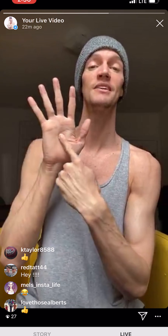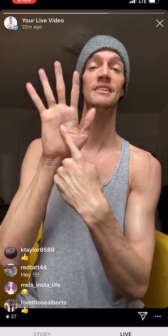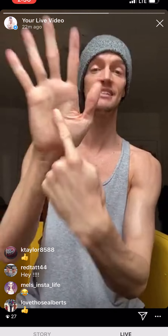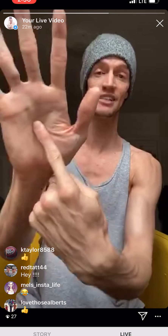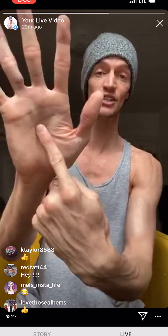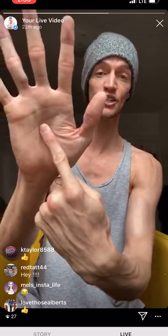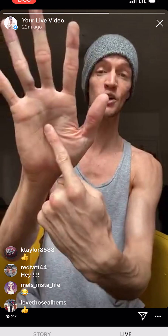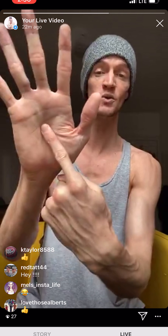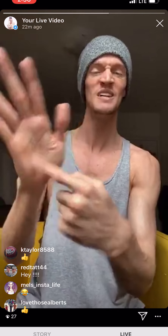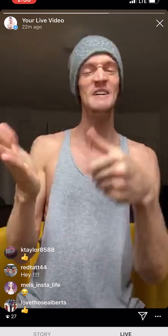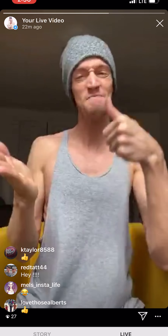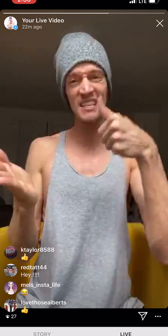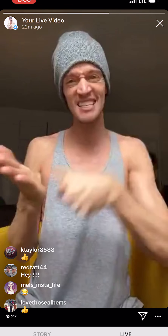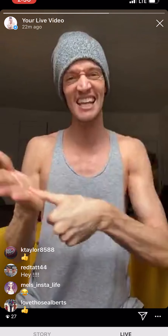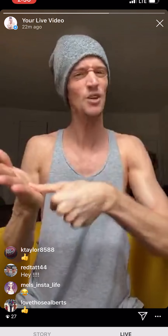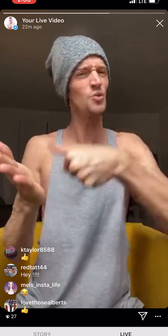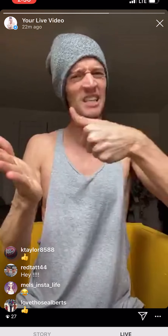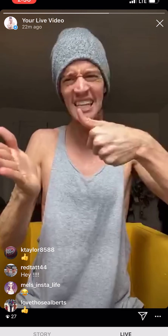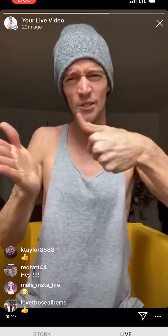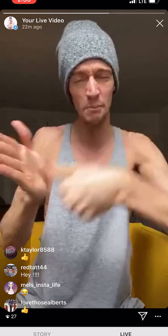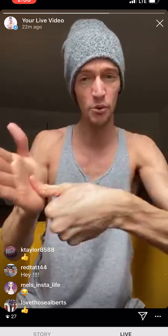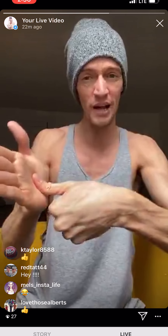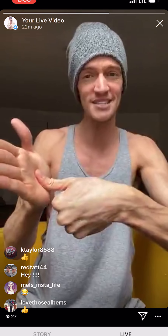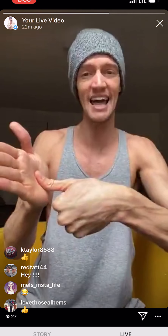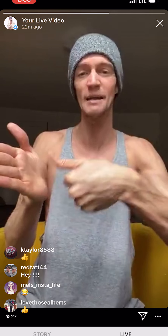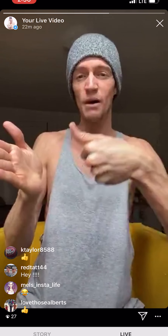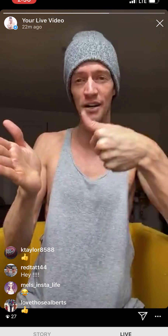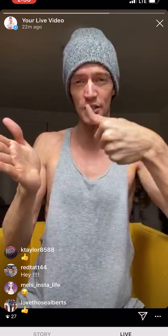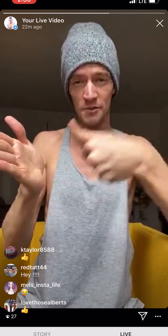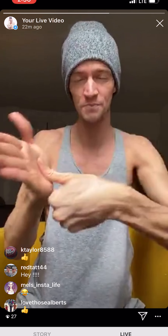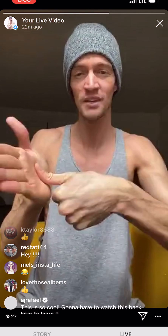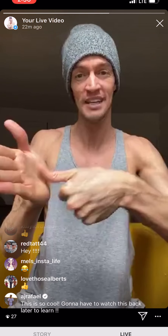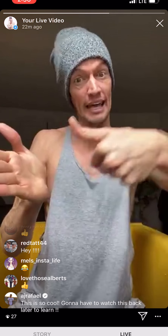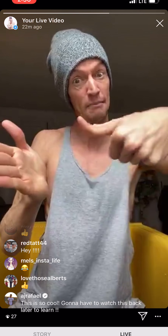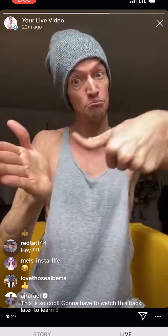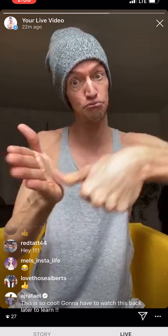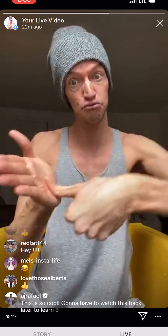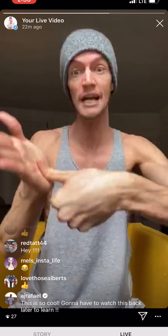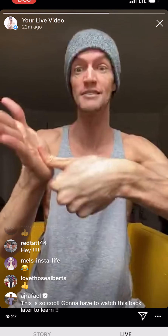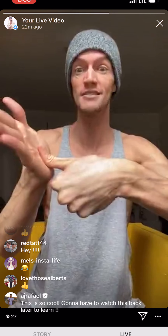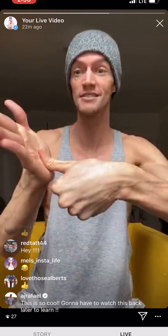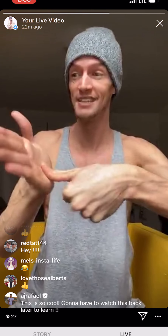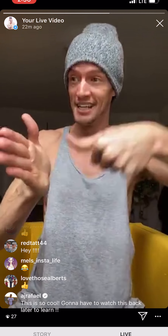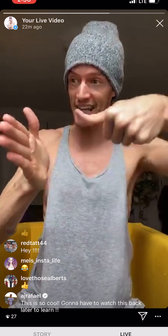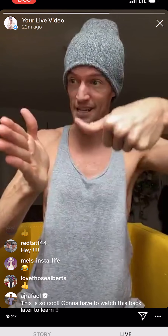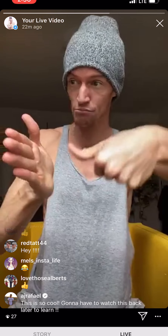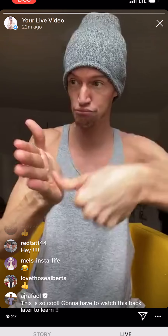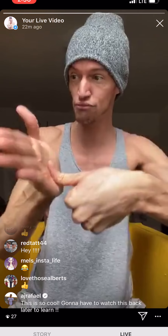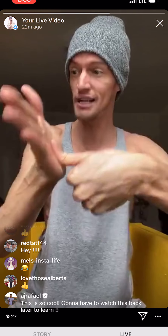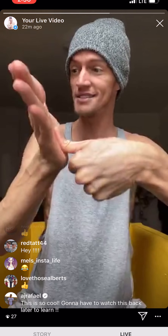show, but this is like, I really need to impress that upon you. Impress. Impress that.